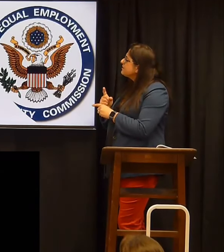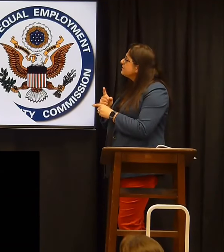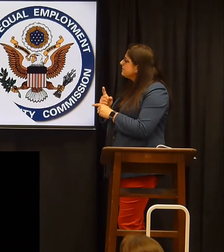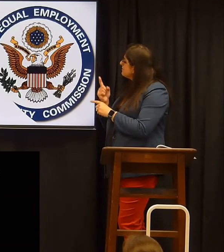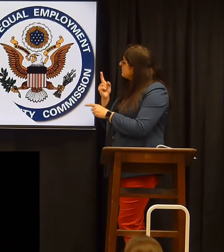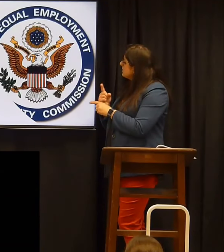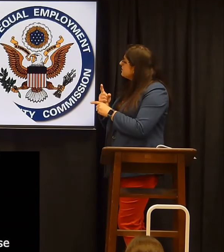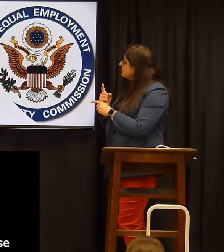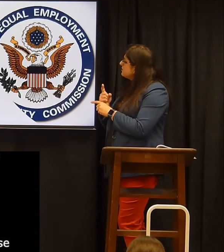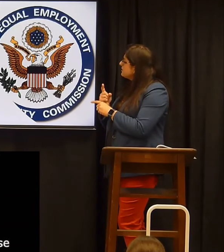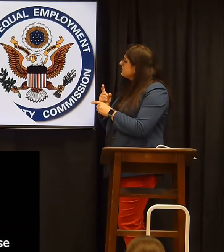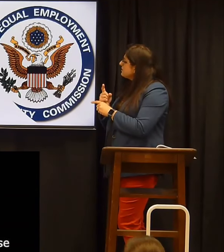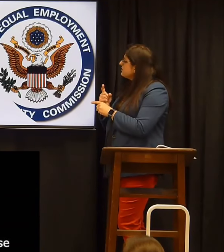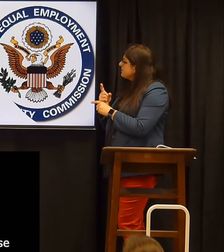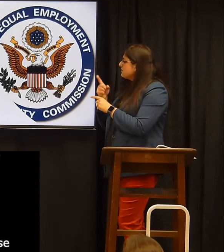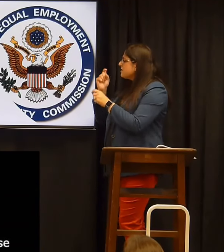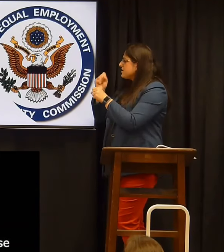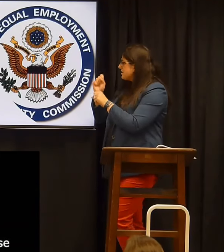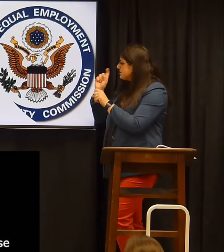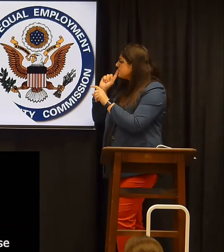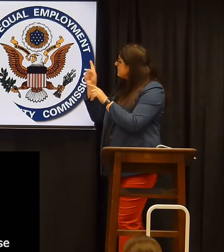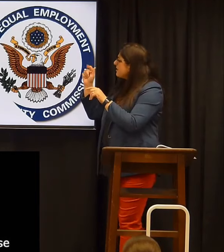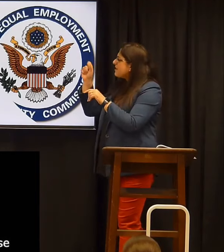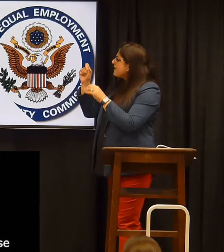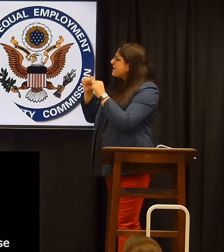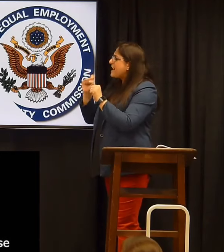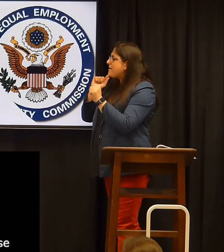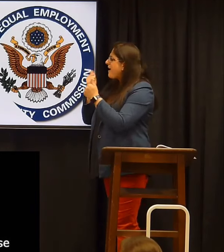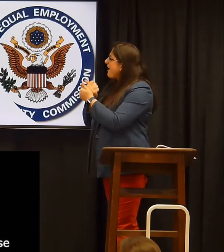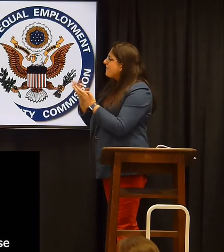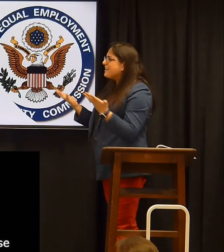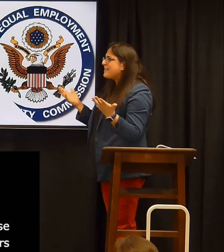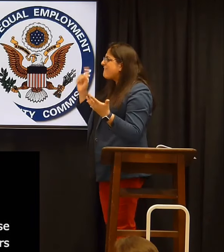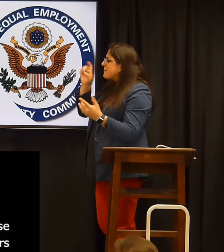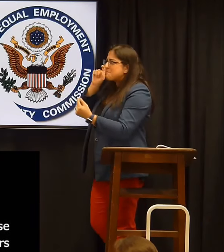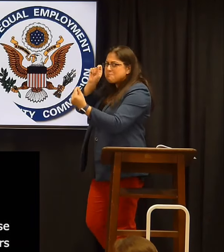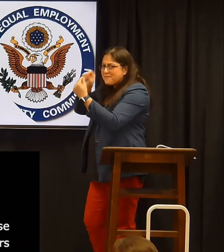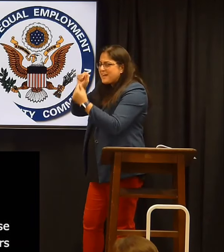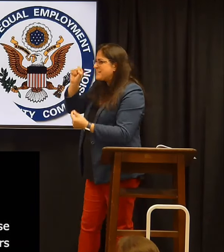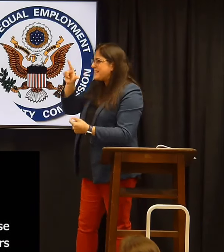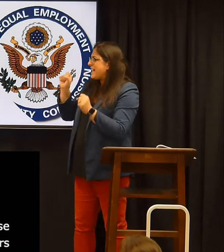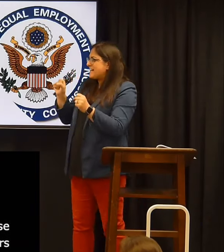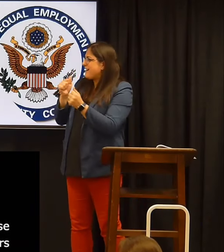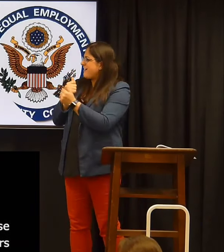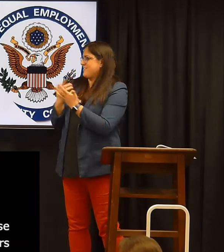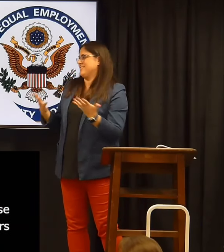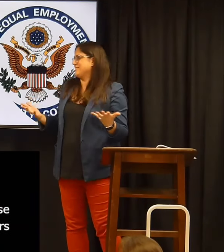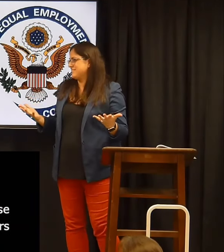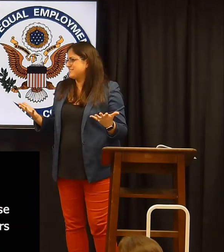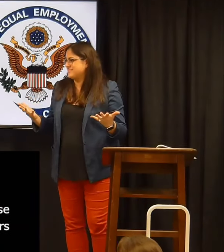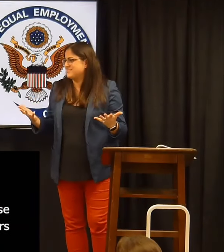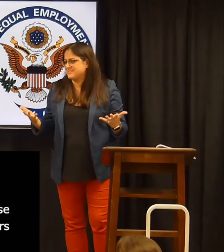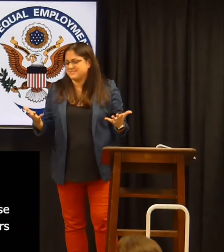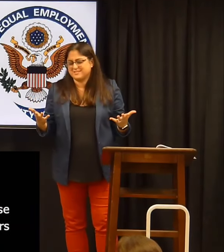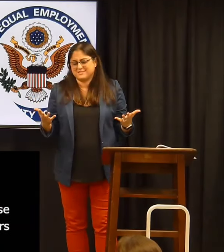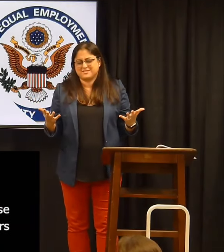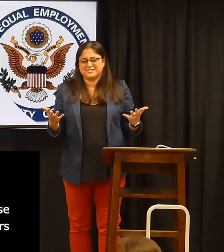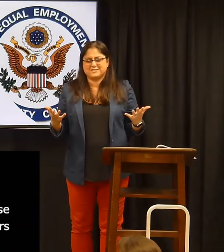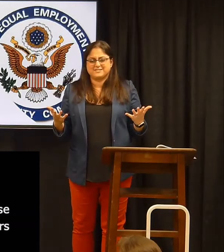interpreters. Sometimes they're oral. Sometimes they don't use that. Yeah, accommodations